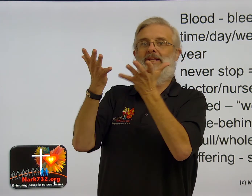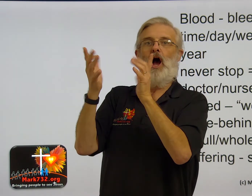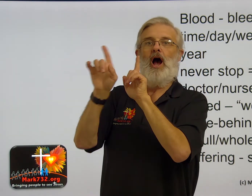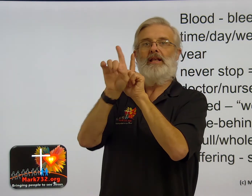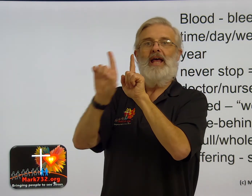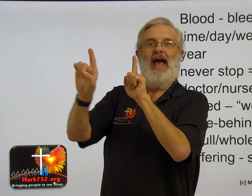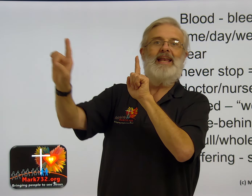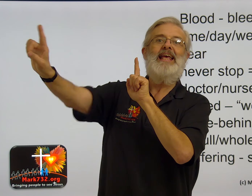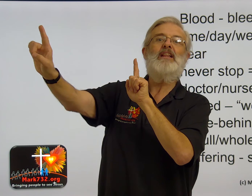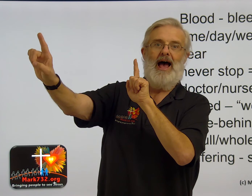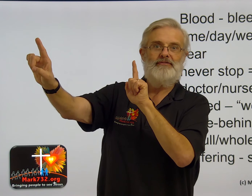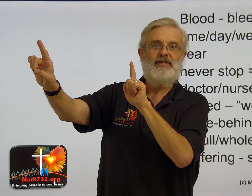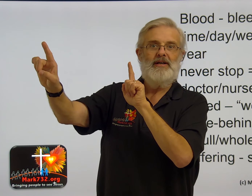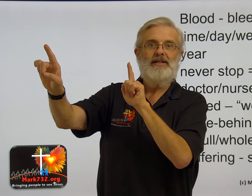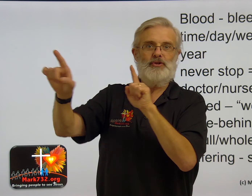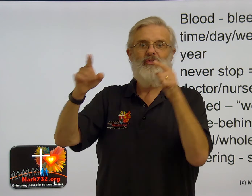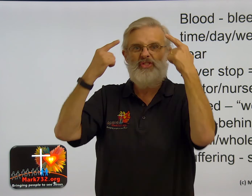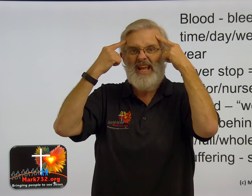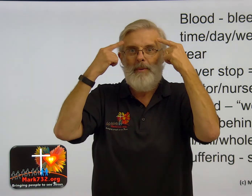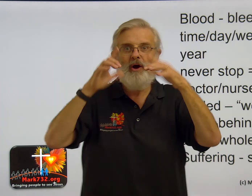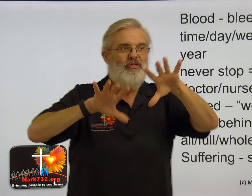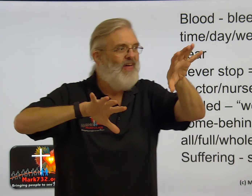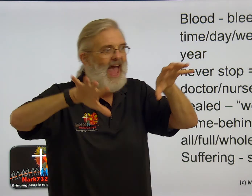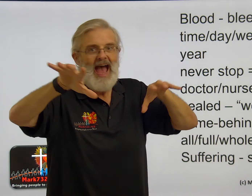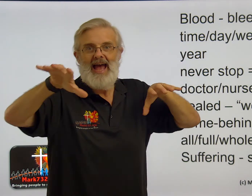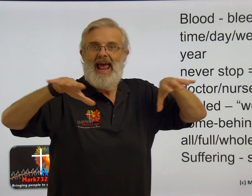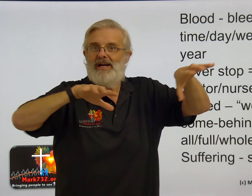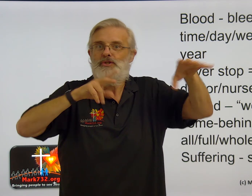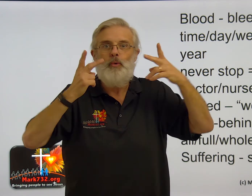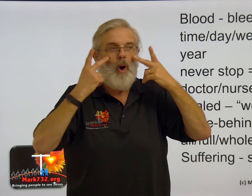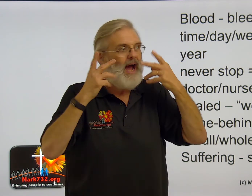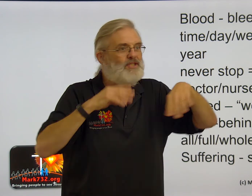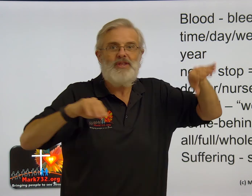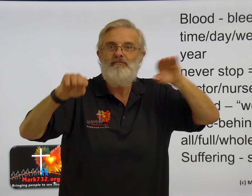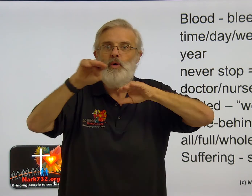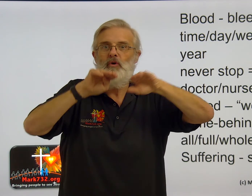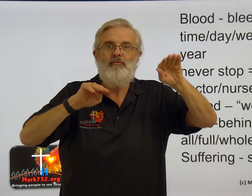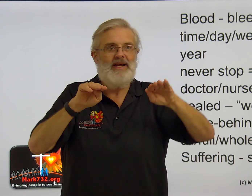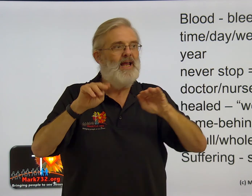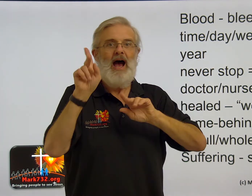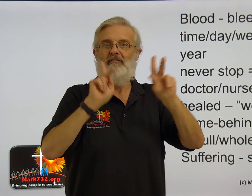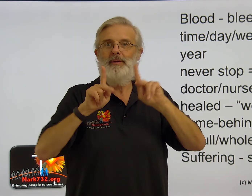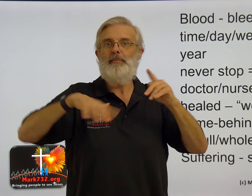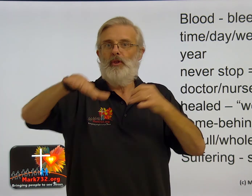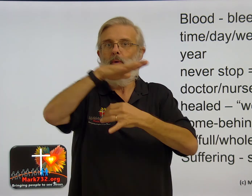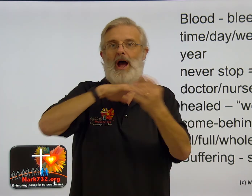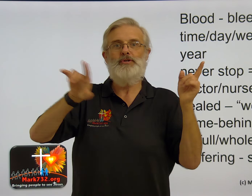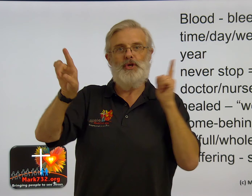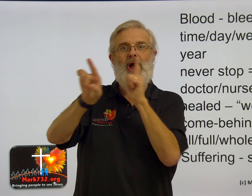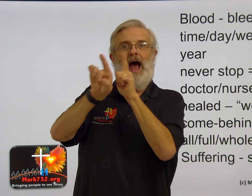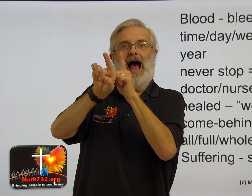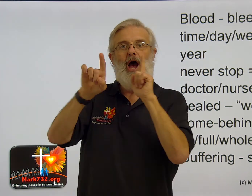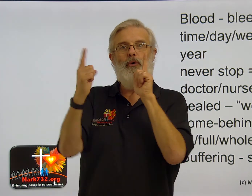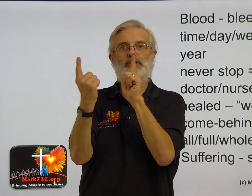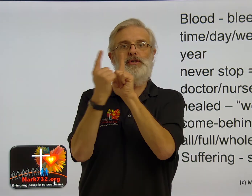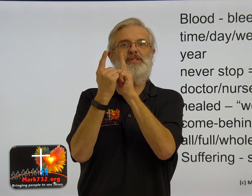talked, and he left. So think about that as you watch the movement of people around you. How would you set